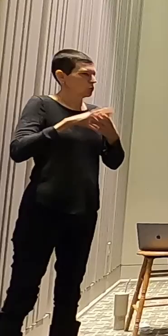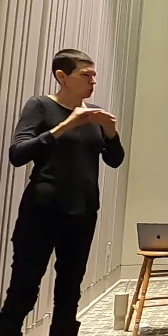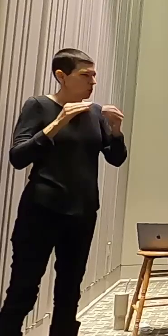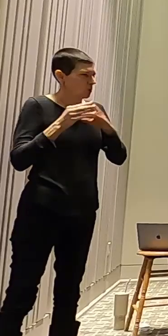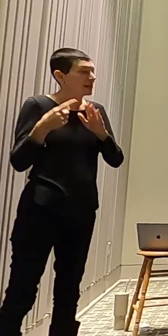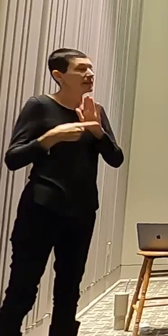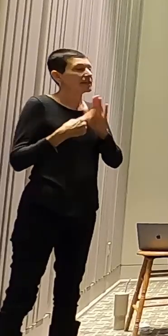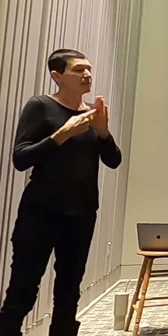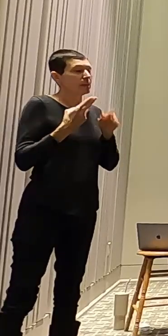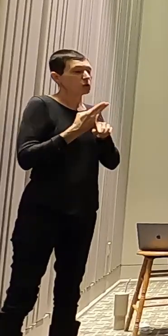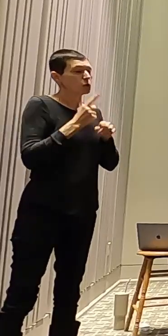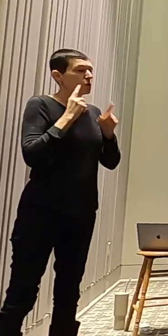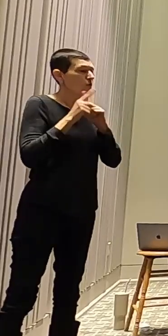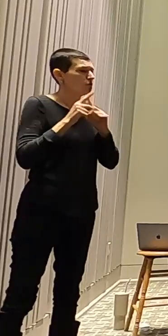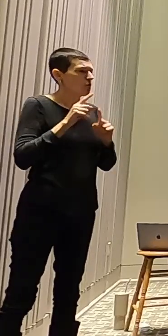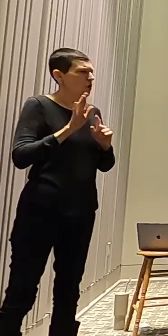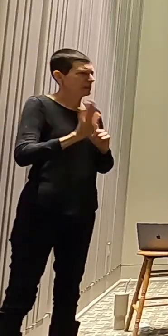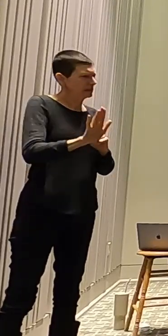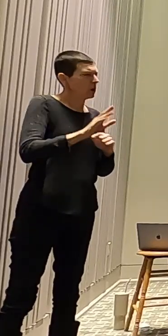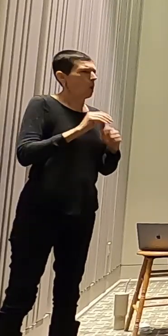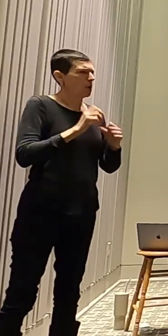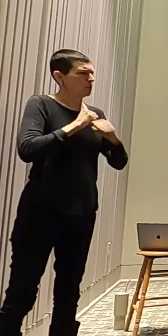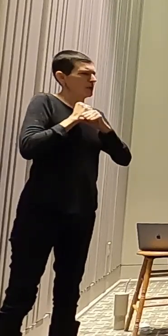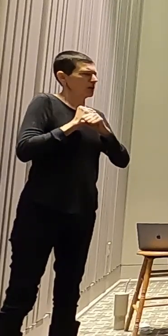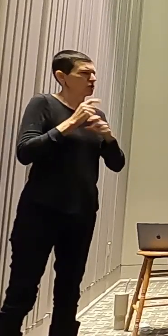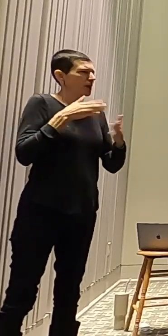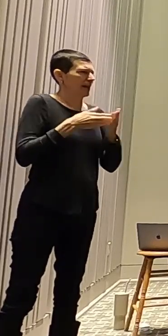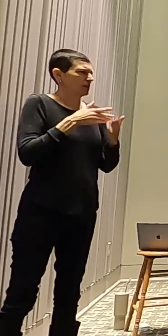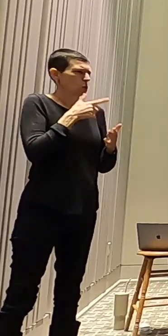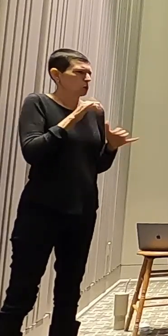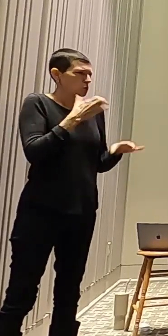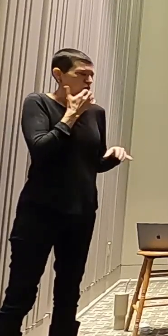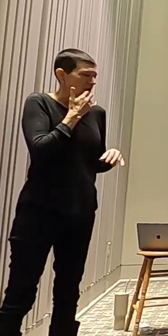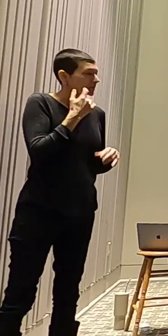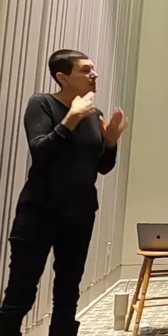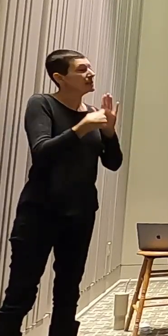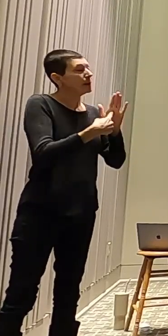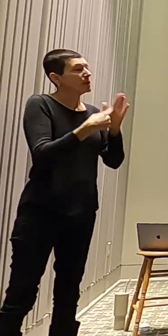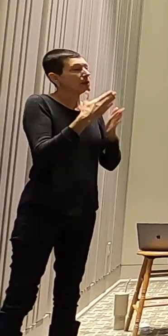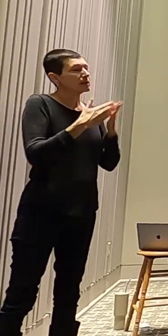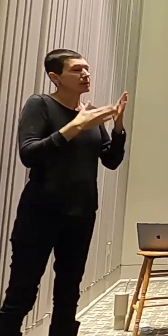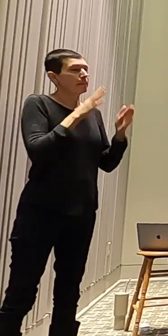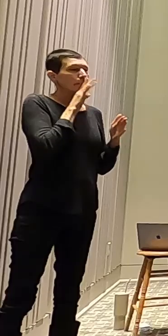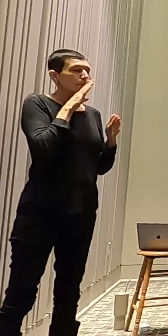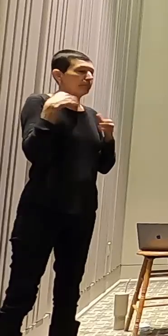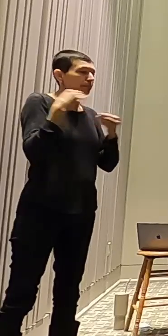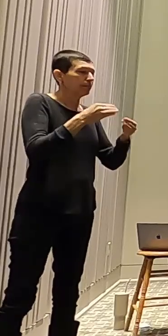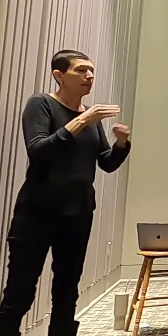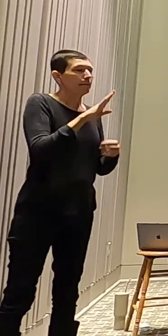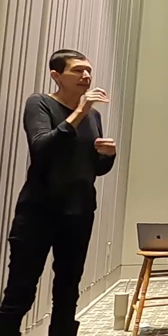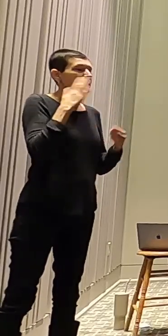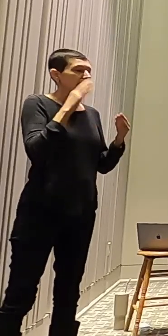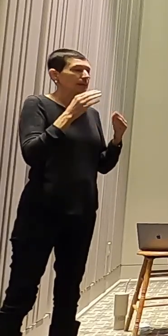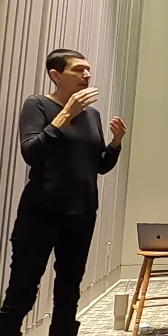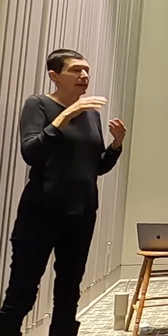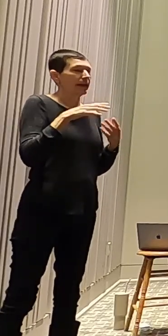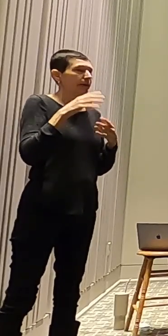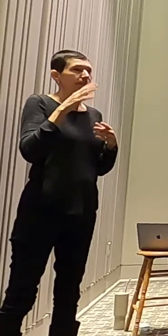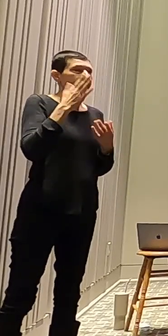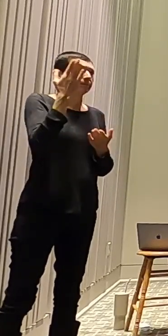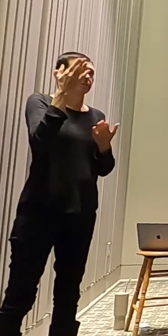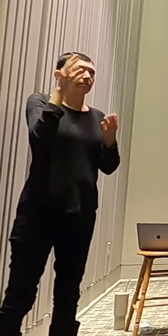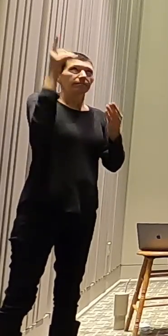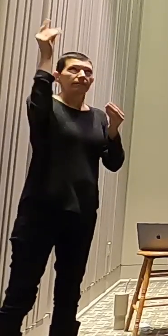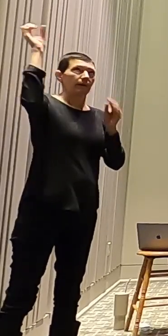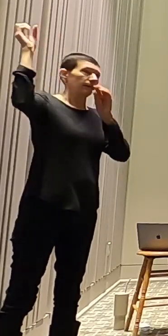used as a deterrent or protector against wrongdoings. For example, in some oral tradition, bees might be unleashed by a supernatural being